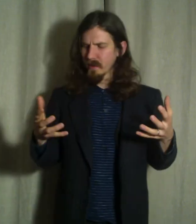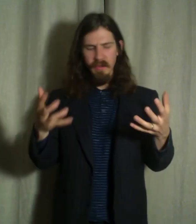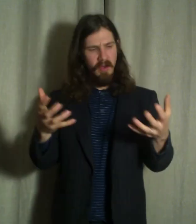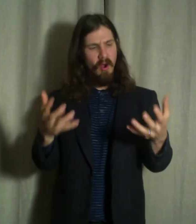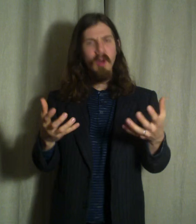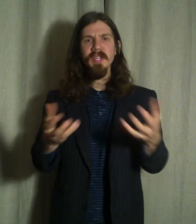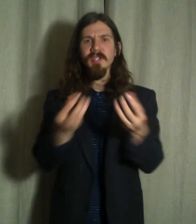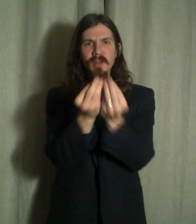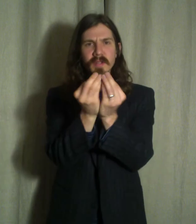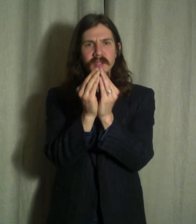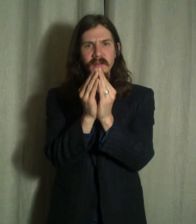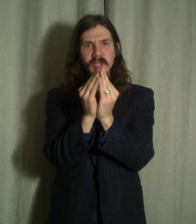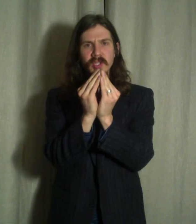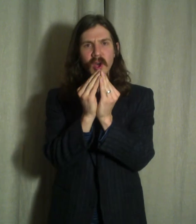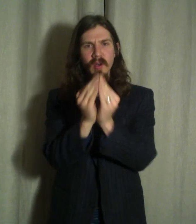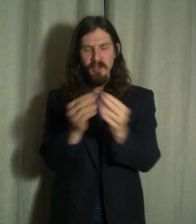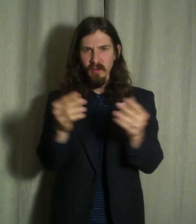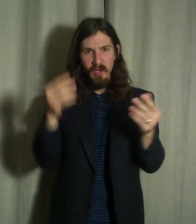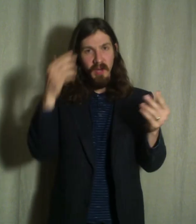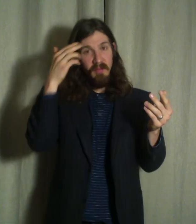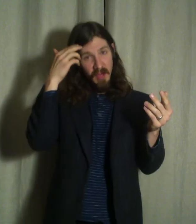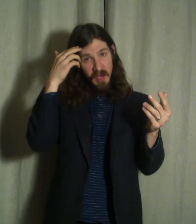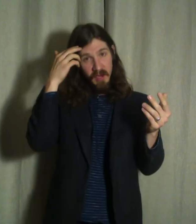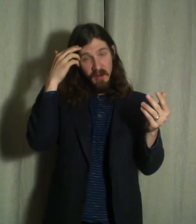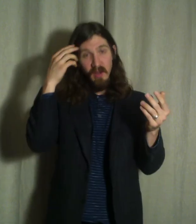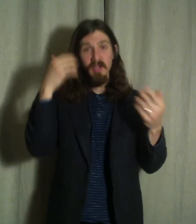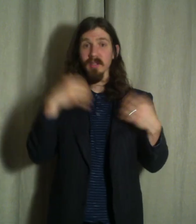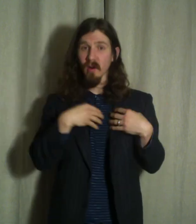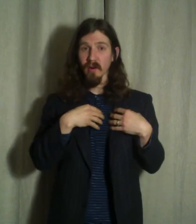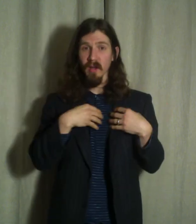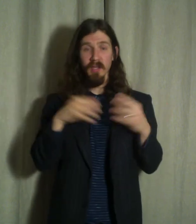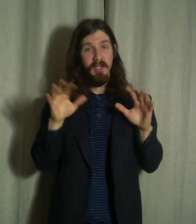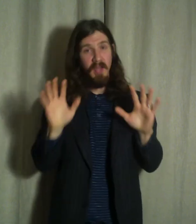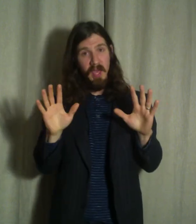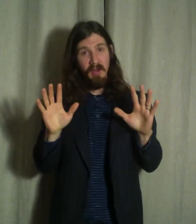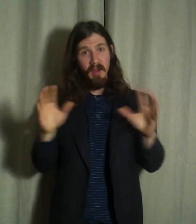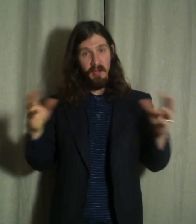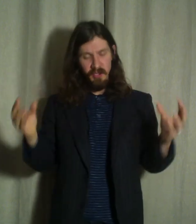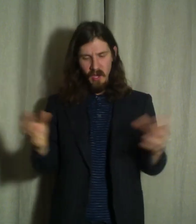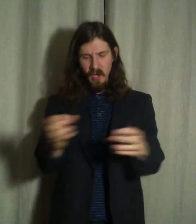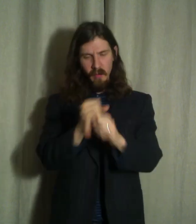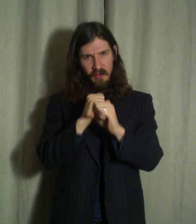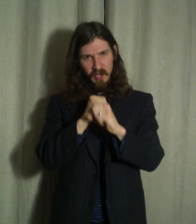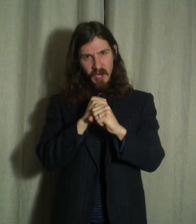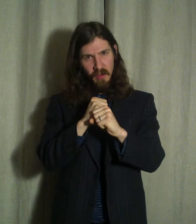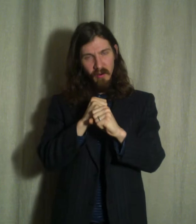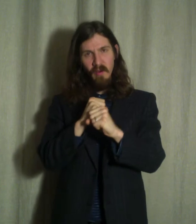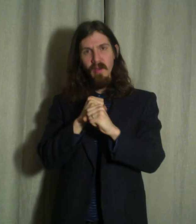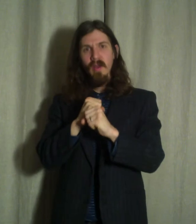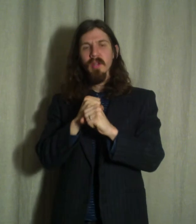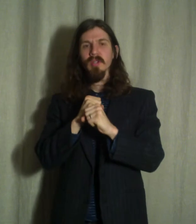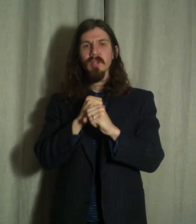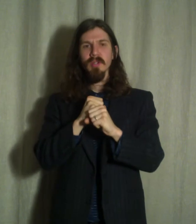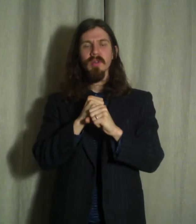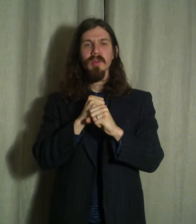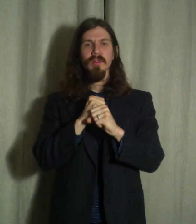they're all in service of this song. So the kind of the head knowledge, the heart knowledge, and the hand knowledge coming together